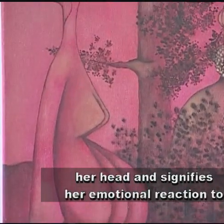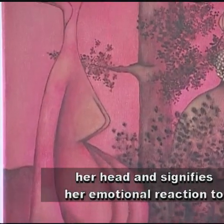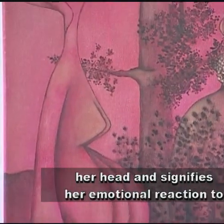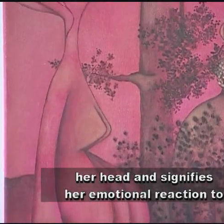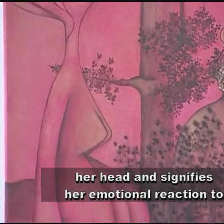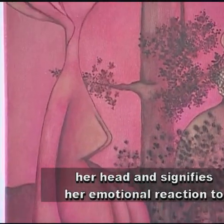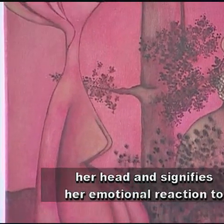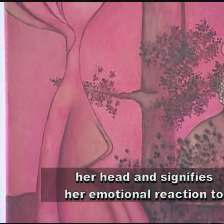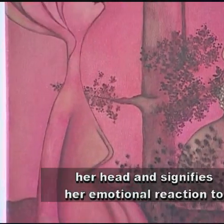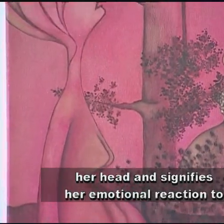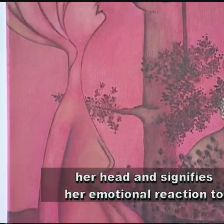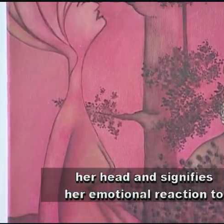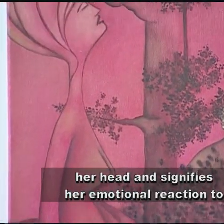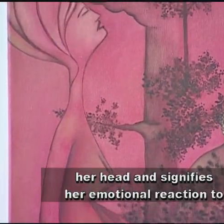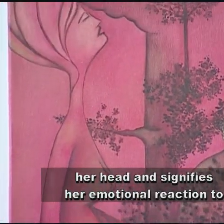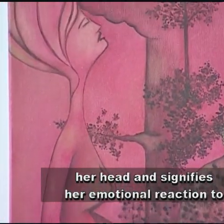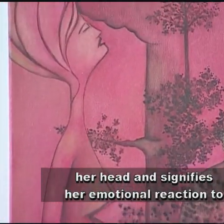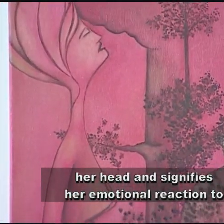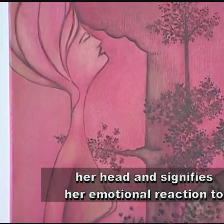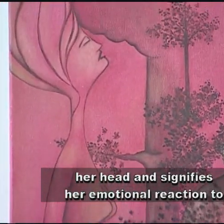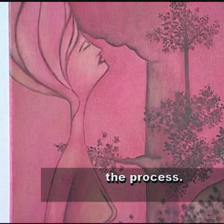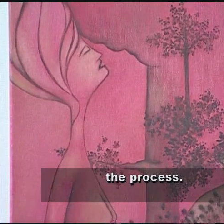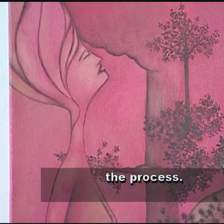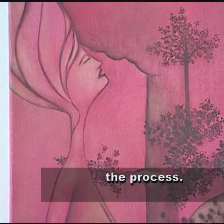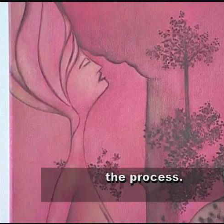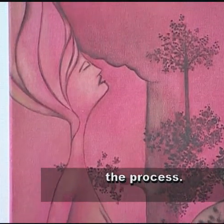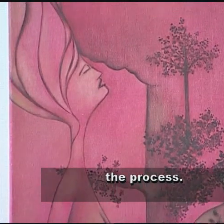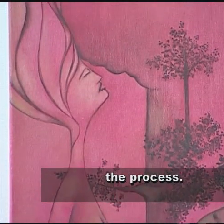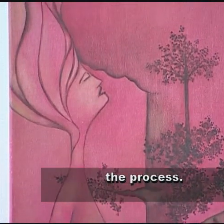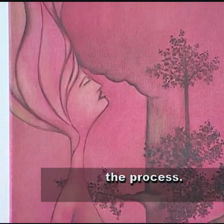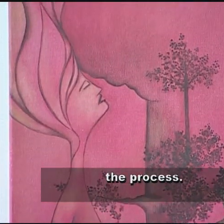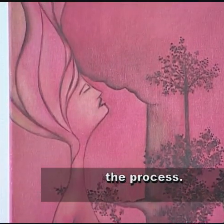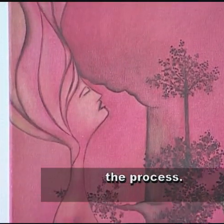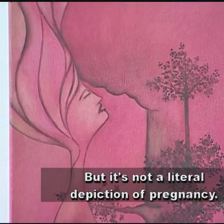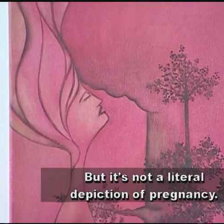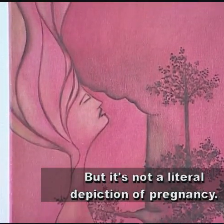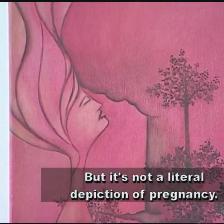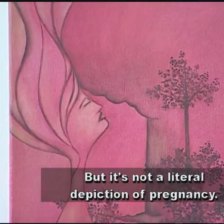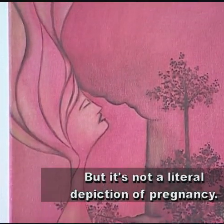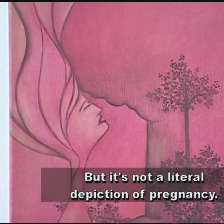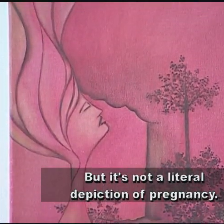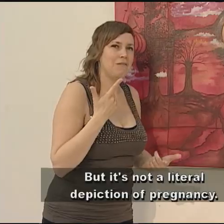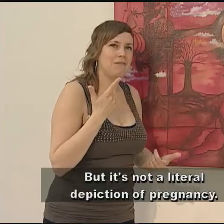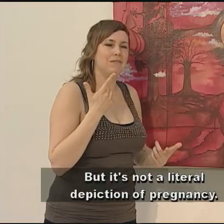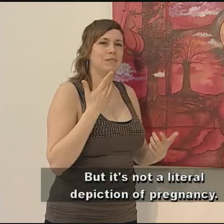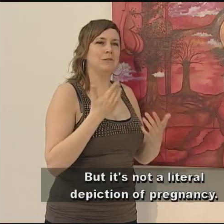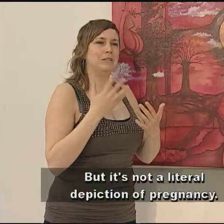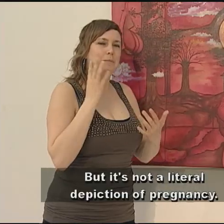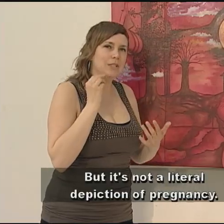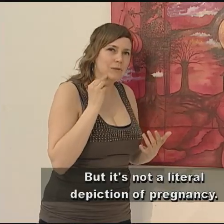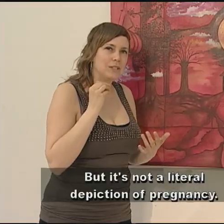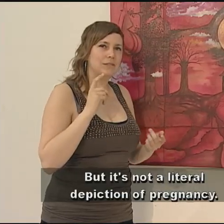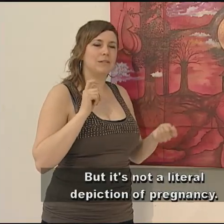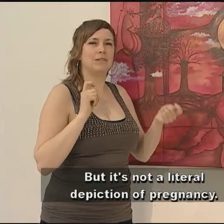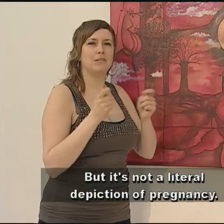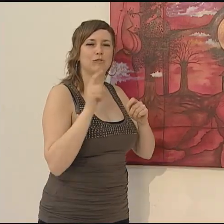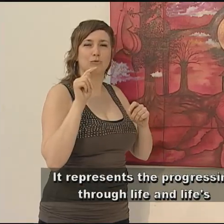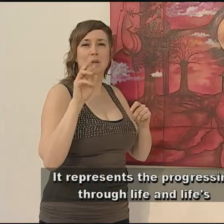sweeping above her head, and signifies her emotional reaction to the process. But it's not a literal depiction of